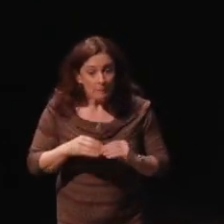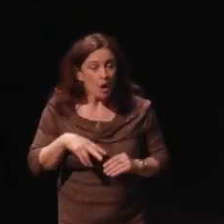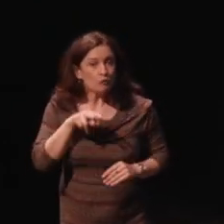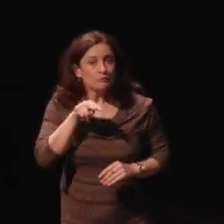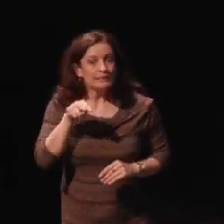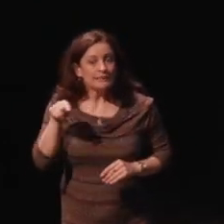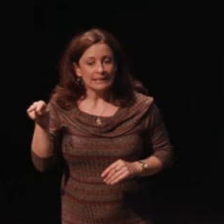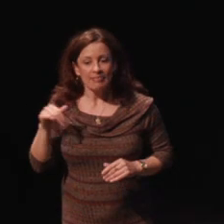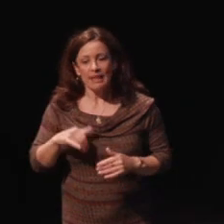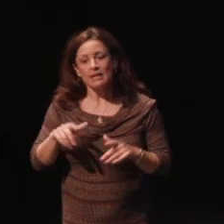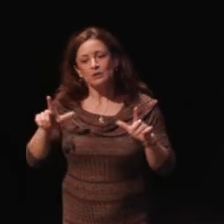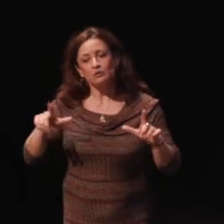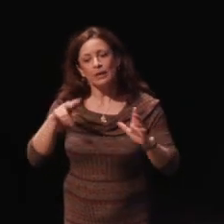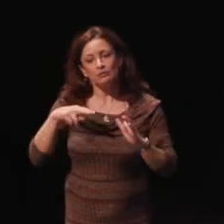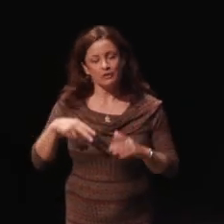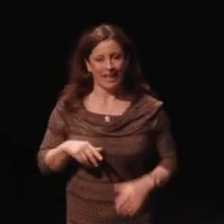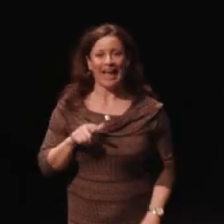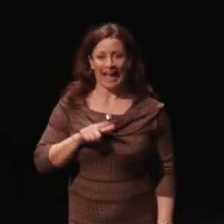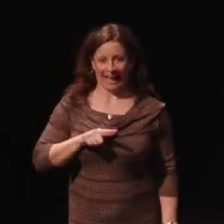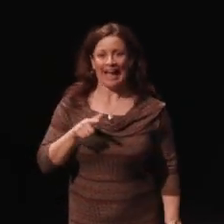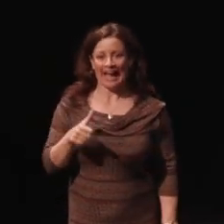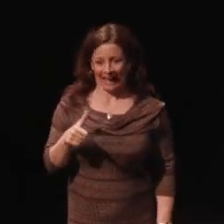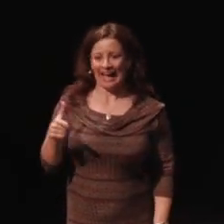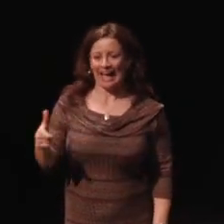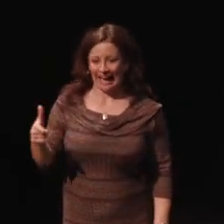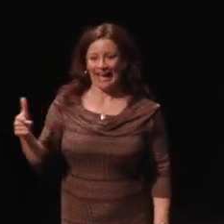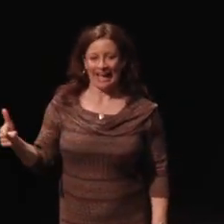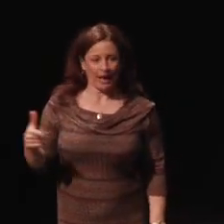it digit by digit. So I think